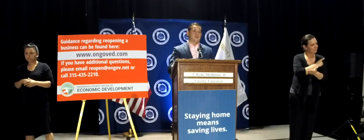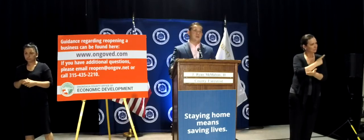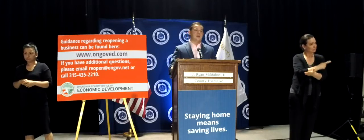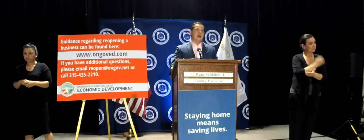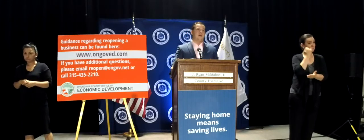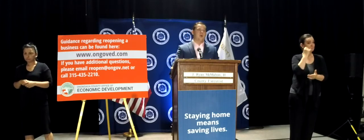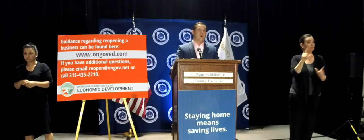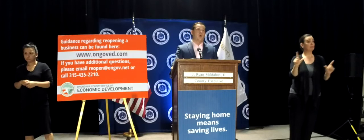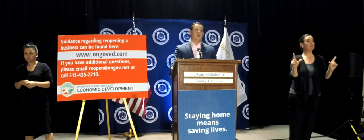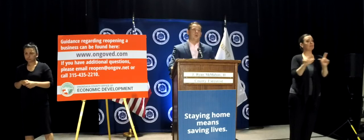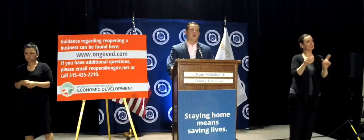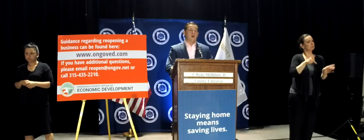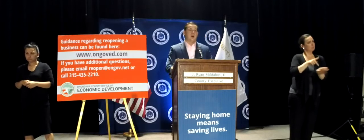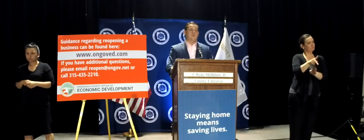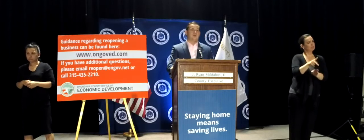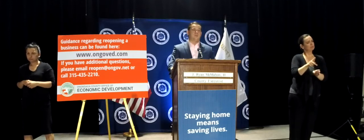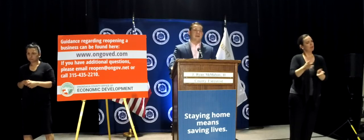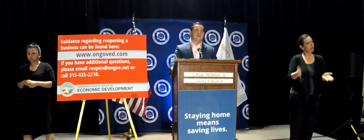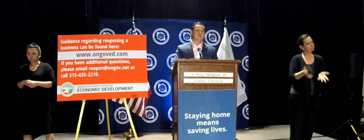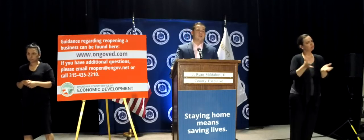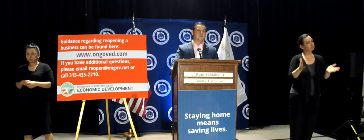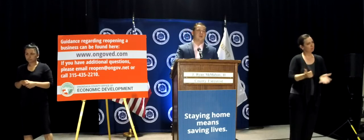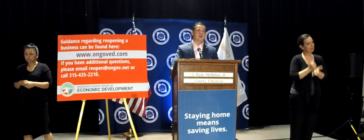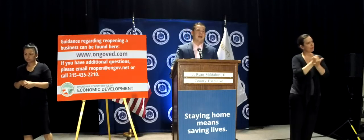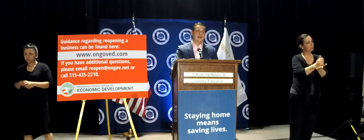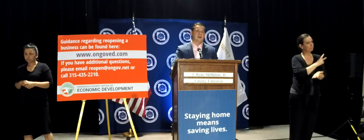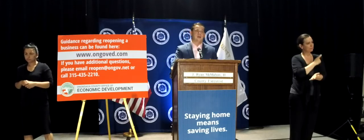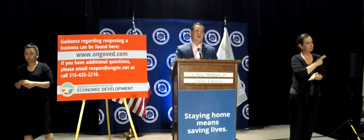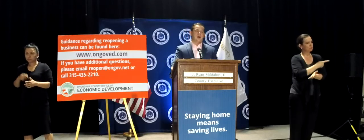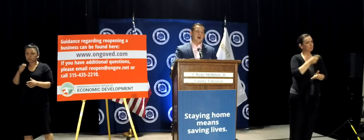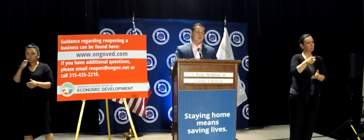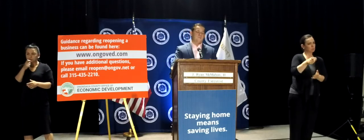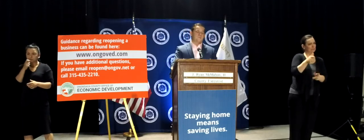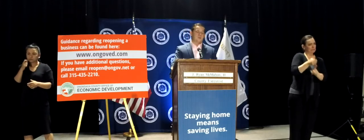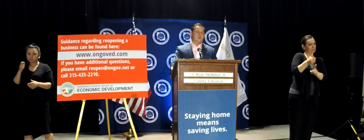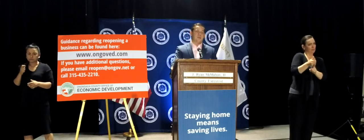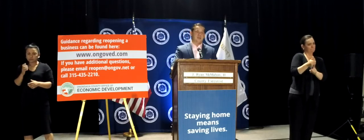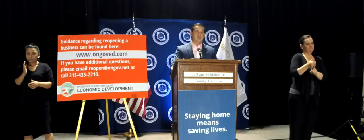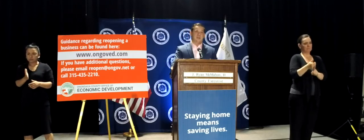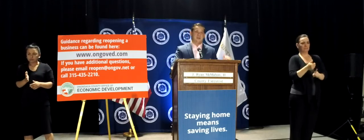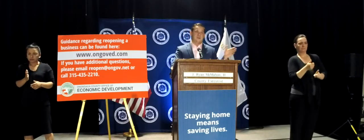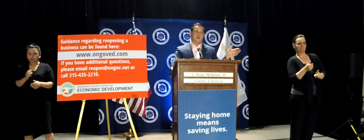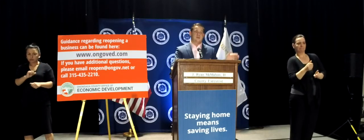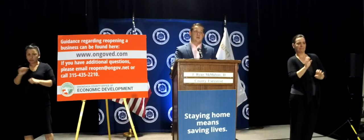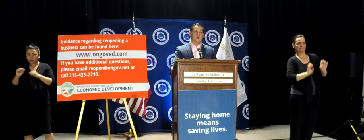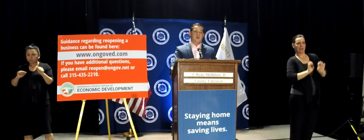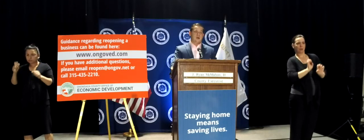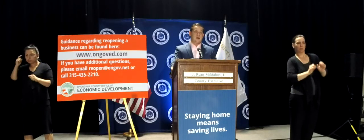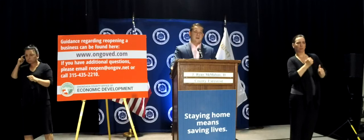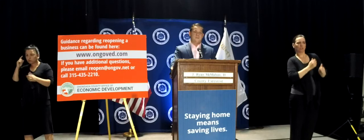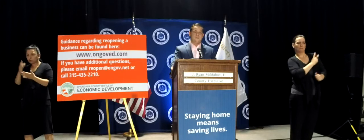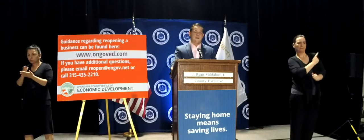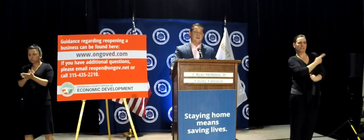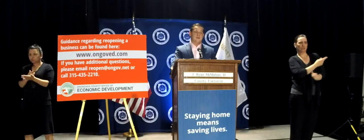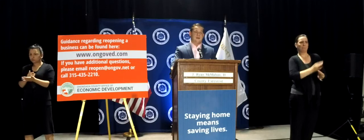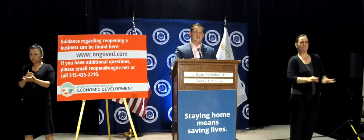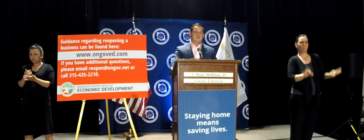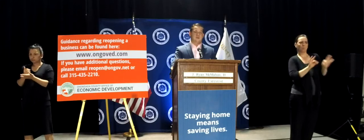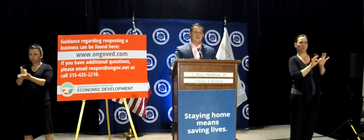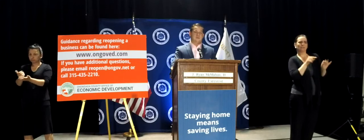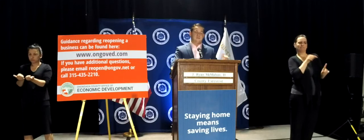judgment calls on their own for the best interest of their client and their patient in this case. So